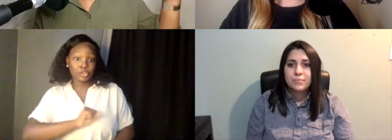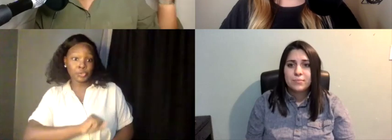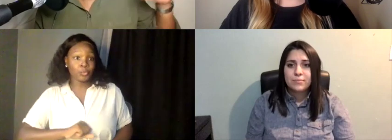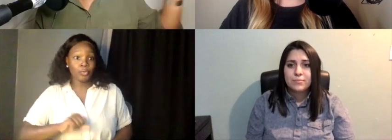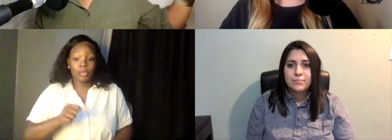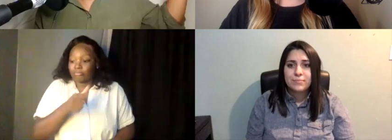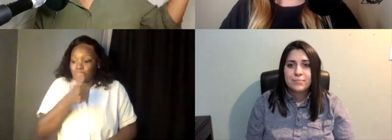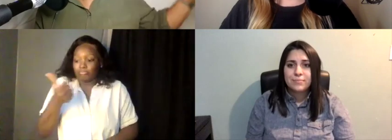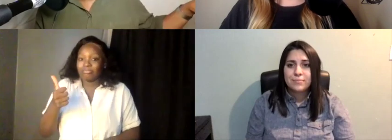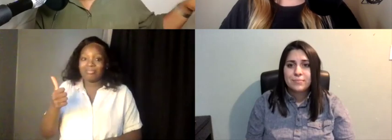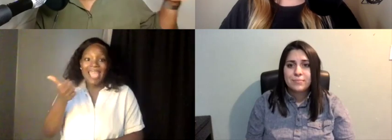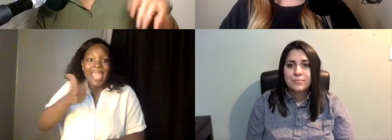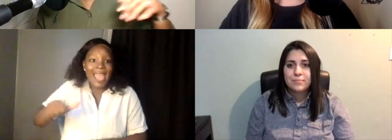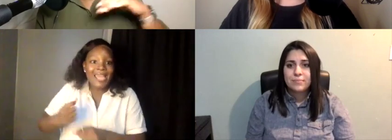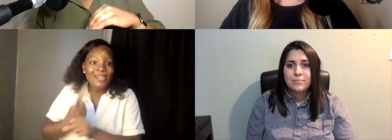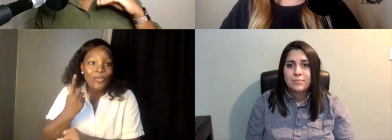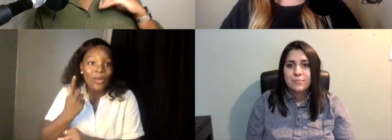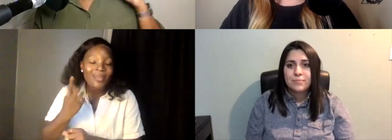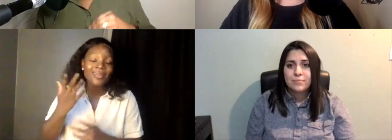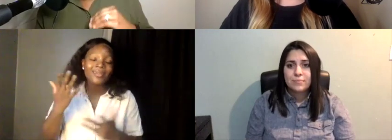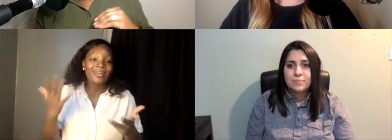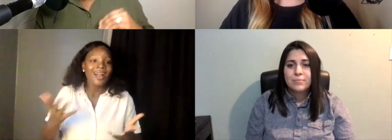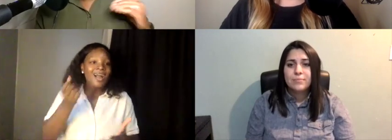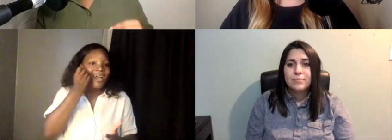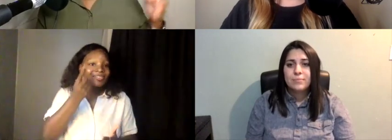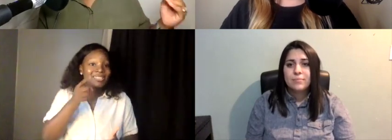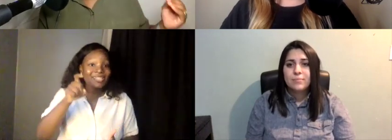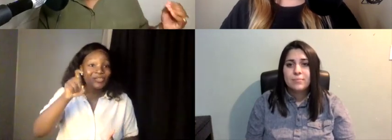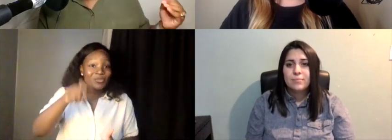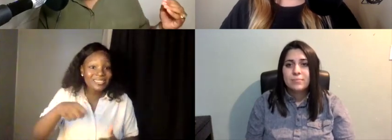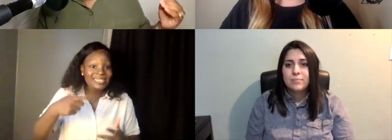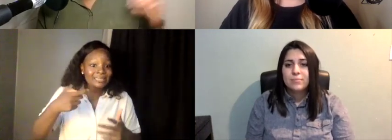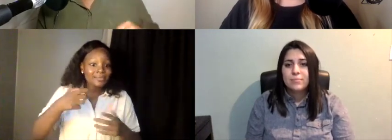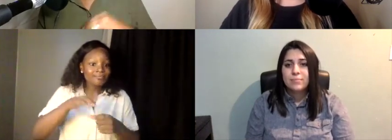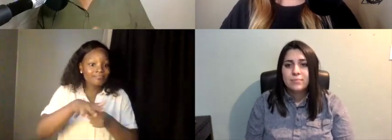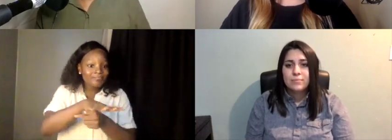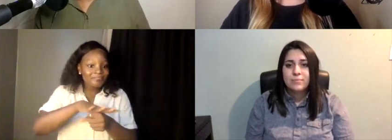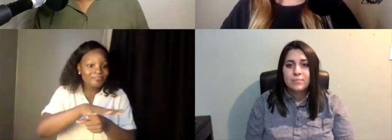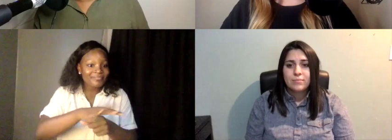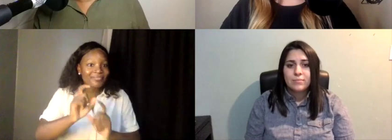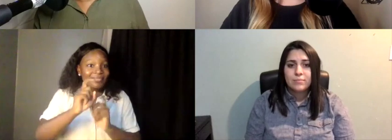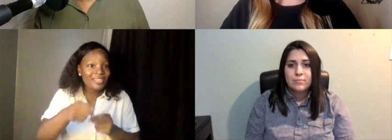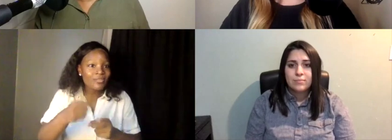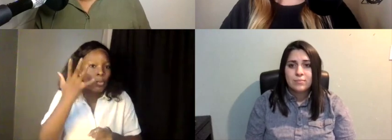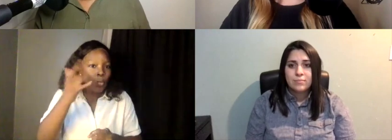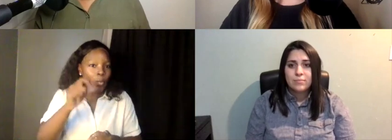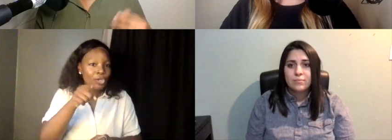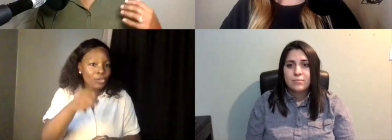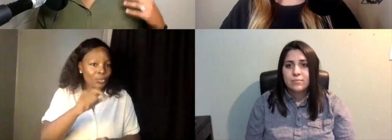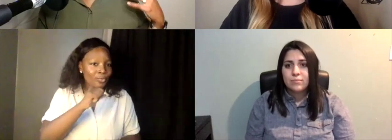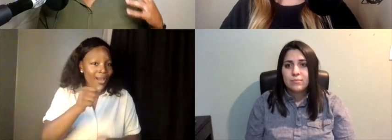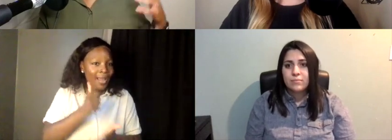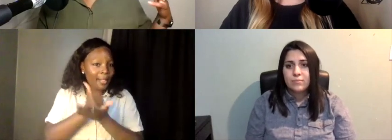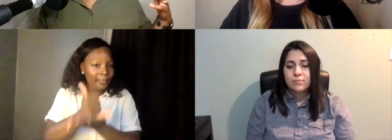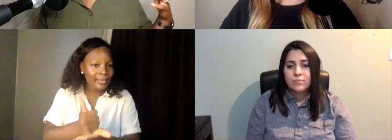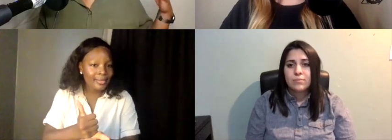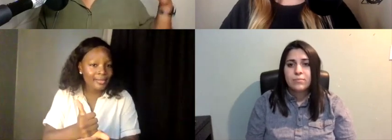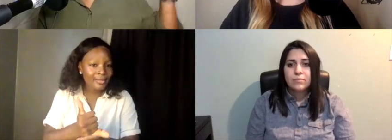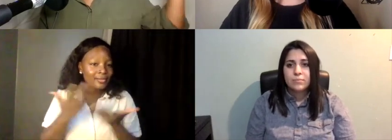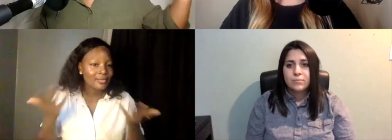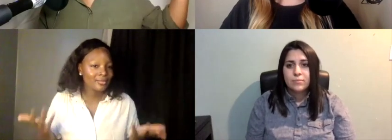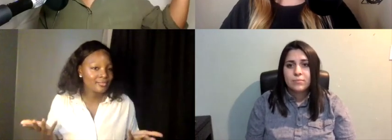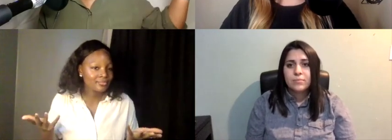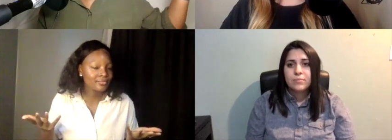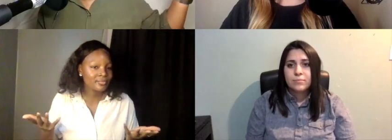everybody has something to give. And if somebody else wants to try that out after you're done, why are you not helping them get there? Like, that is one thing that